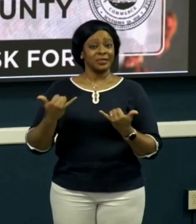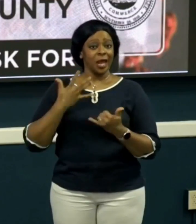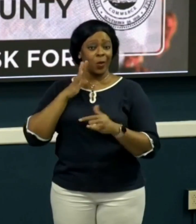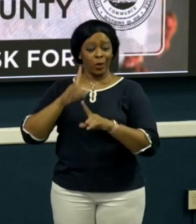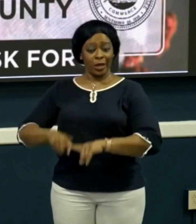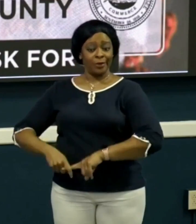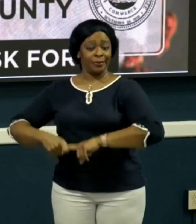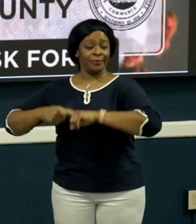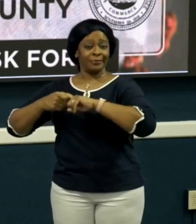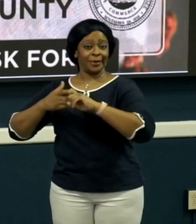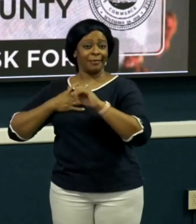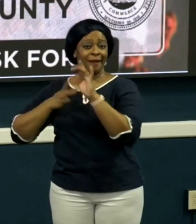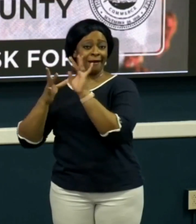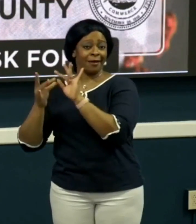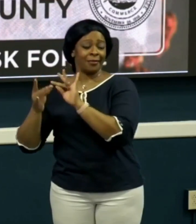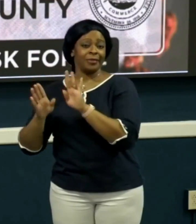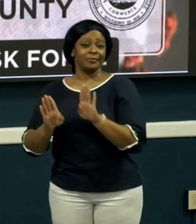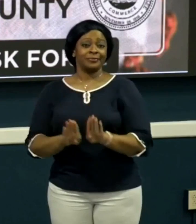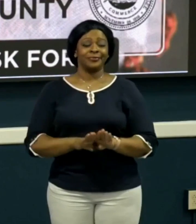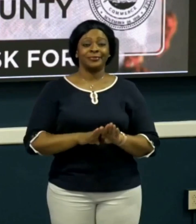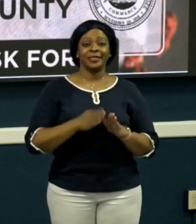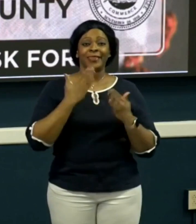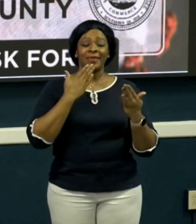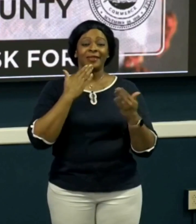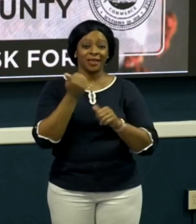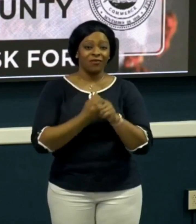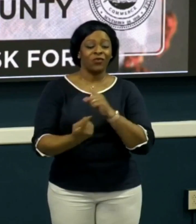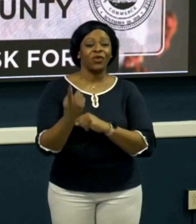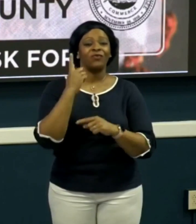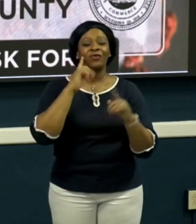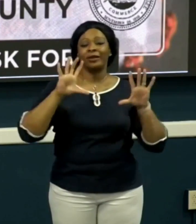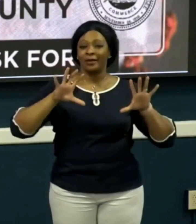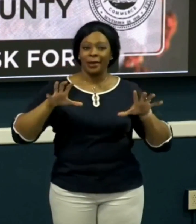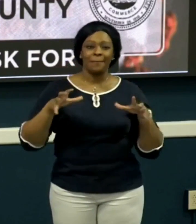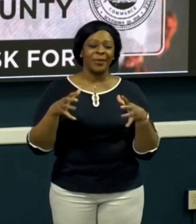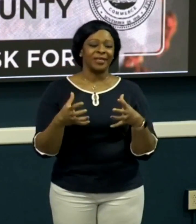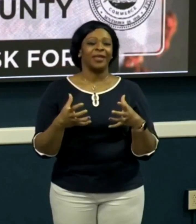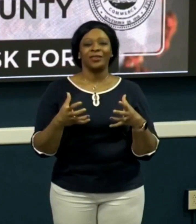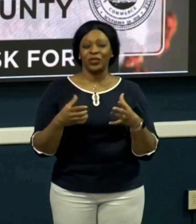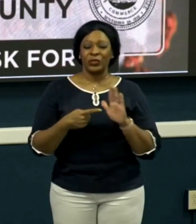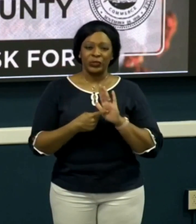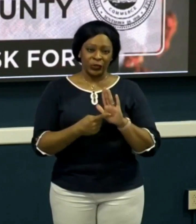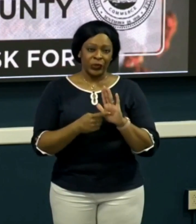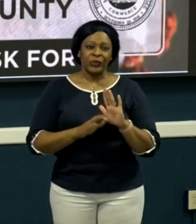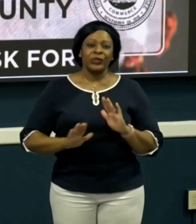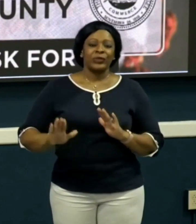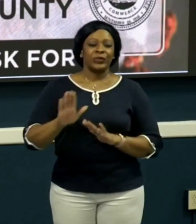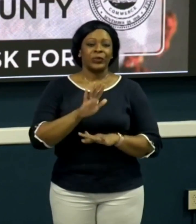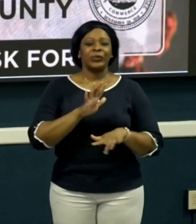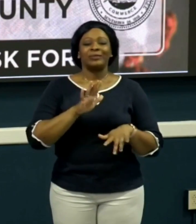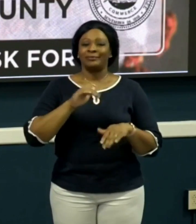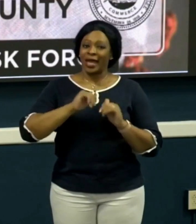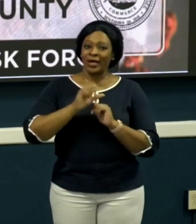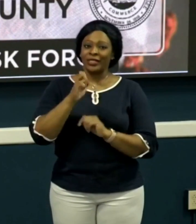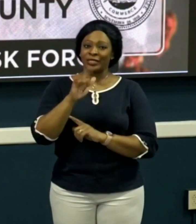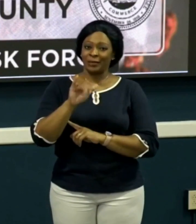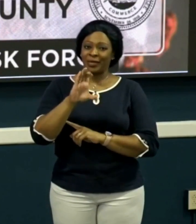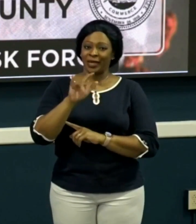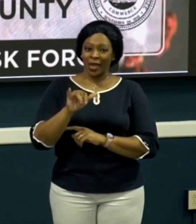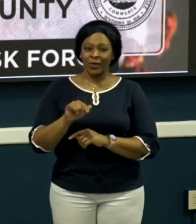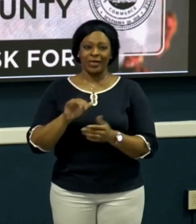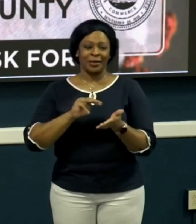will wrap up my comments. Again, thanks to everybody for coming together and showing how Shelby County and